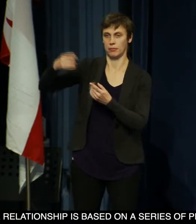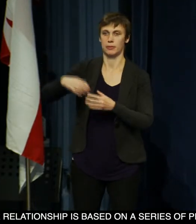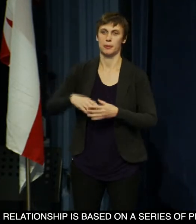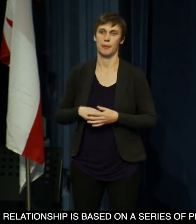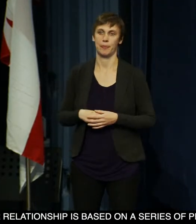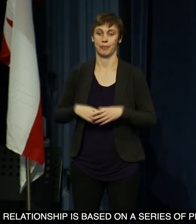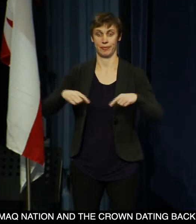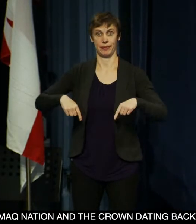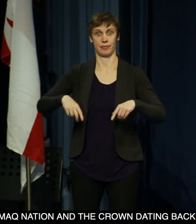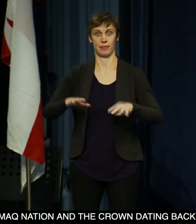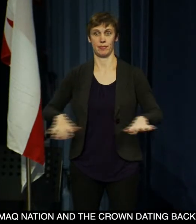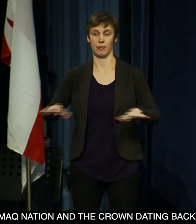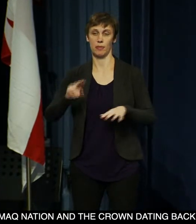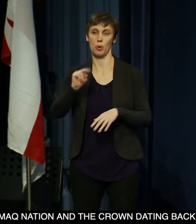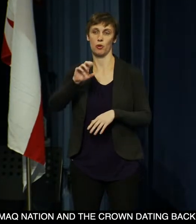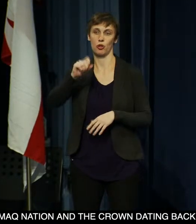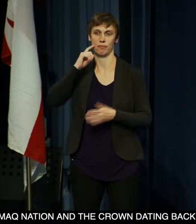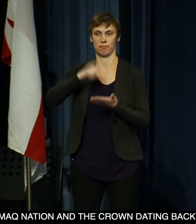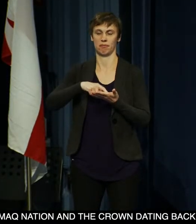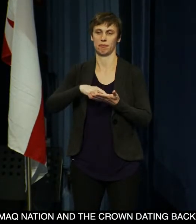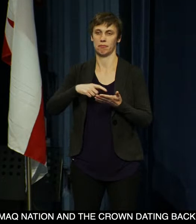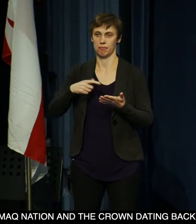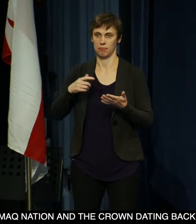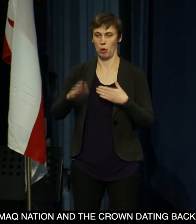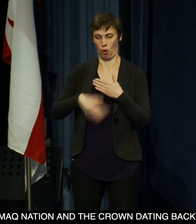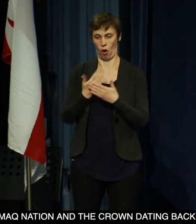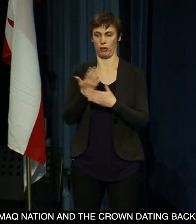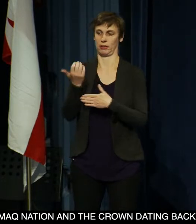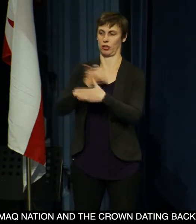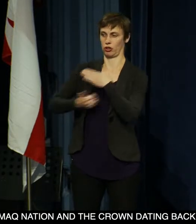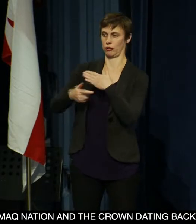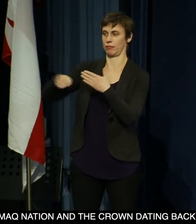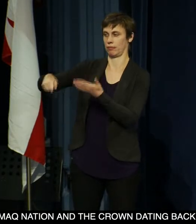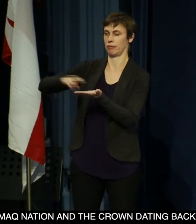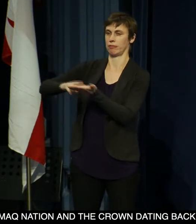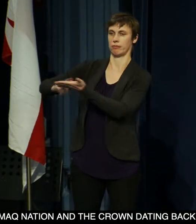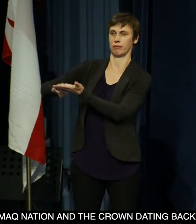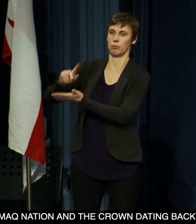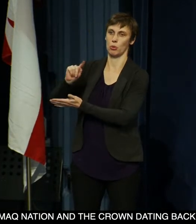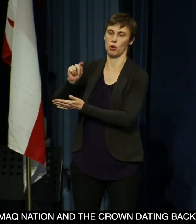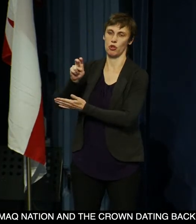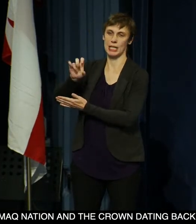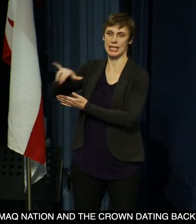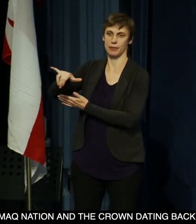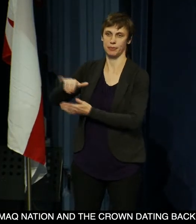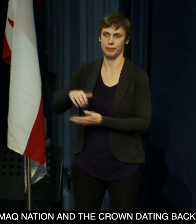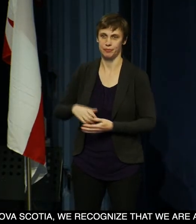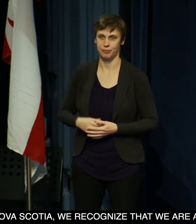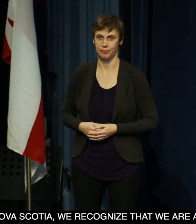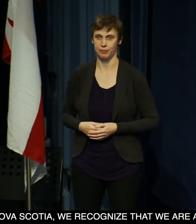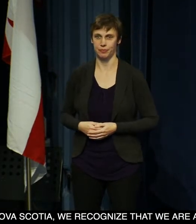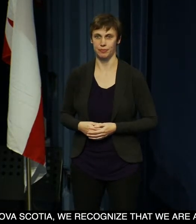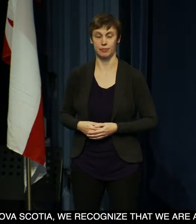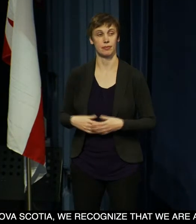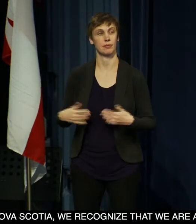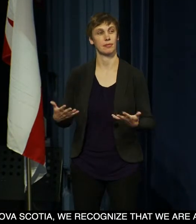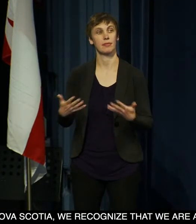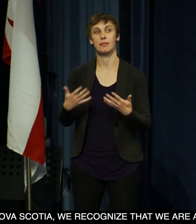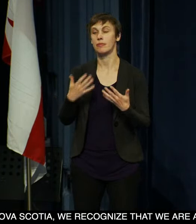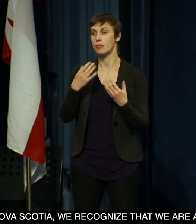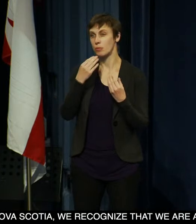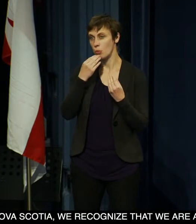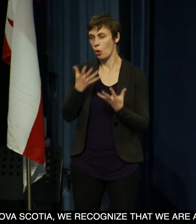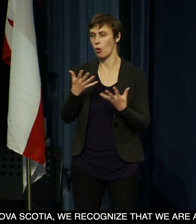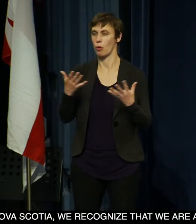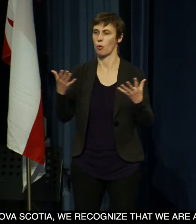that we are all treaty people. I want to offer a warm welcome to our graduates, friends